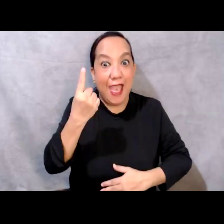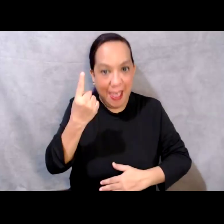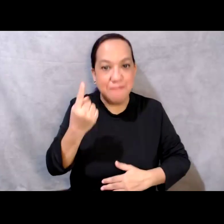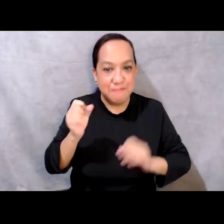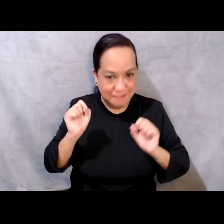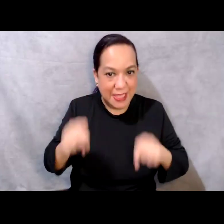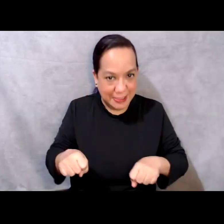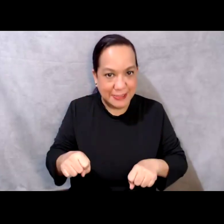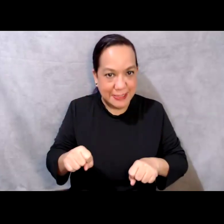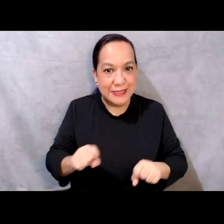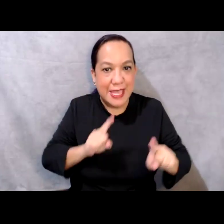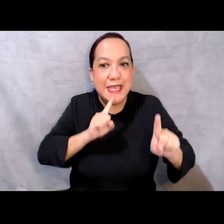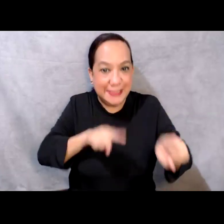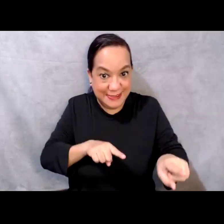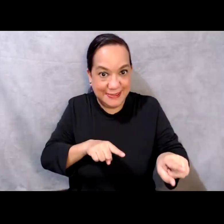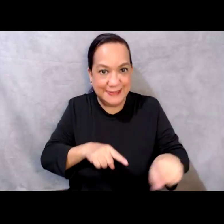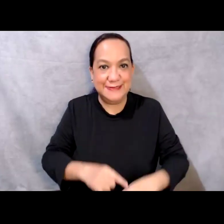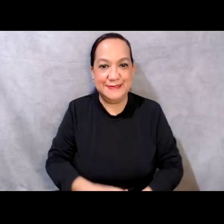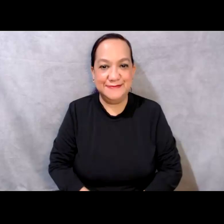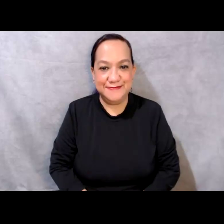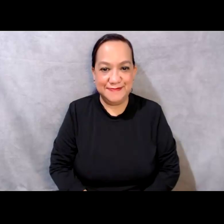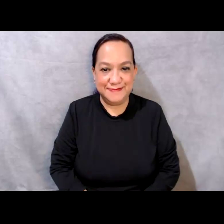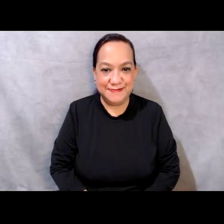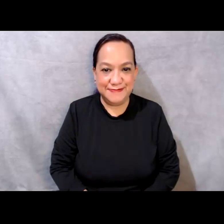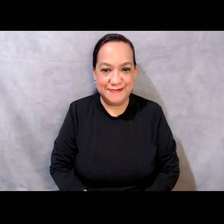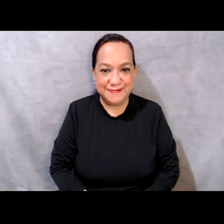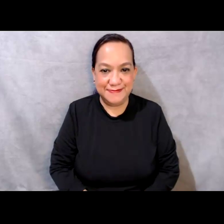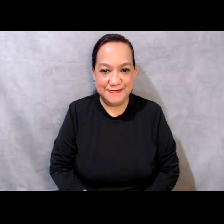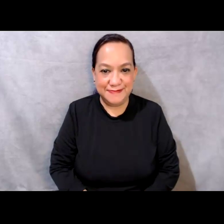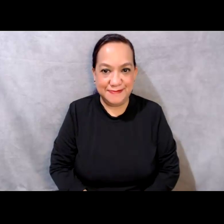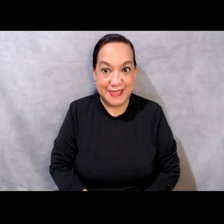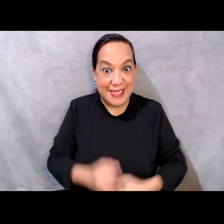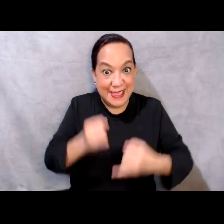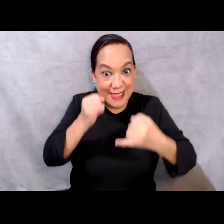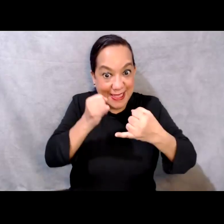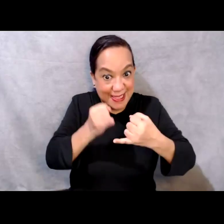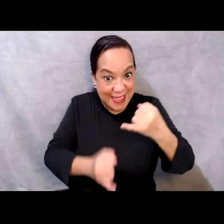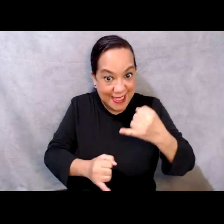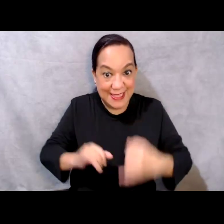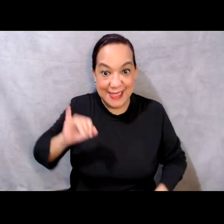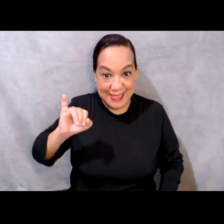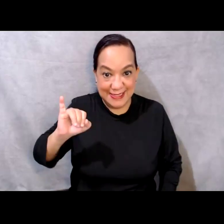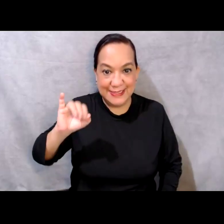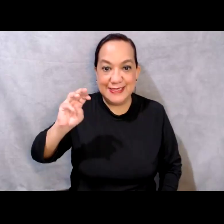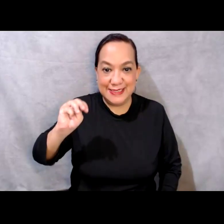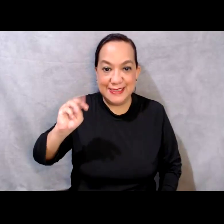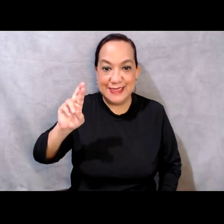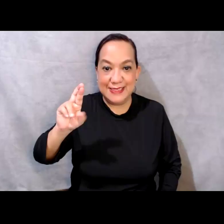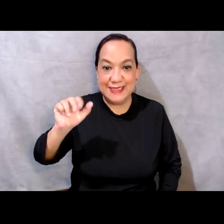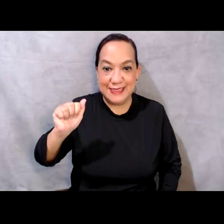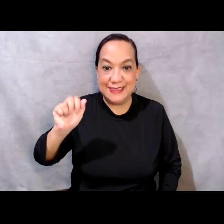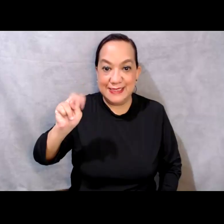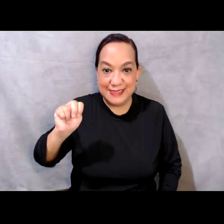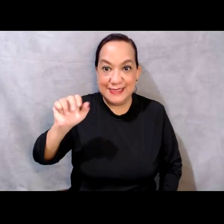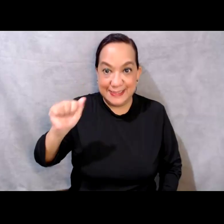And finally, we have Imrana Jalal, the head of the Office of the Special Project Facilitator at the ADB